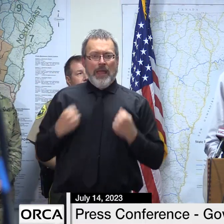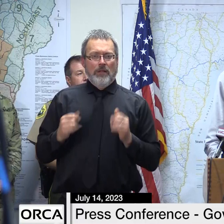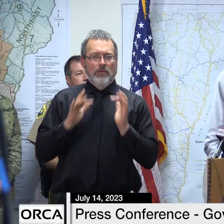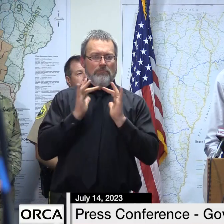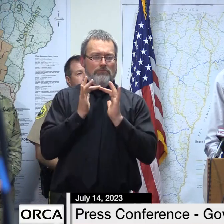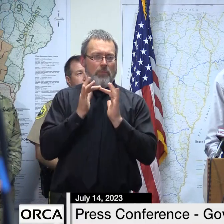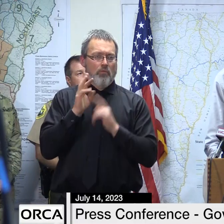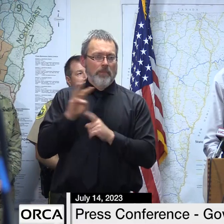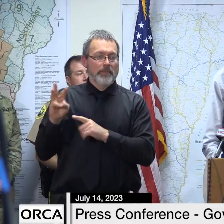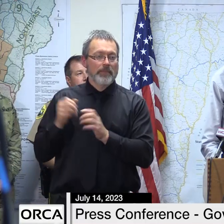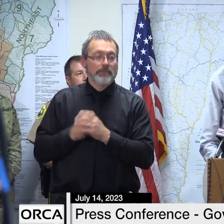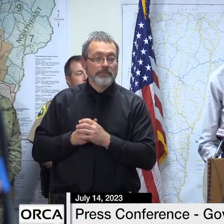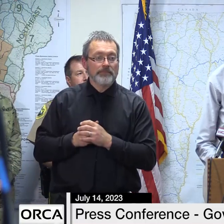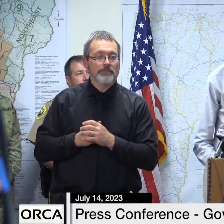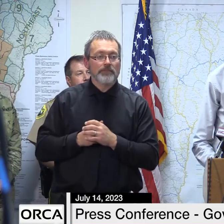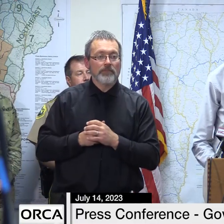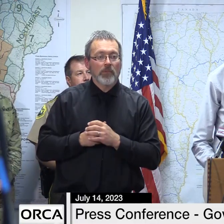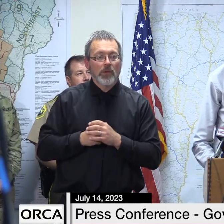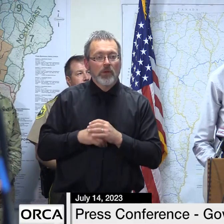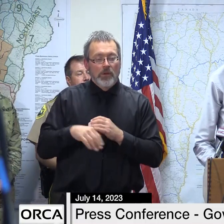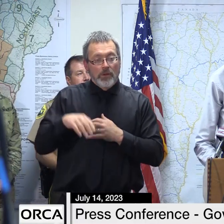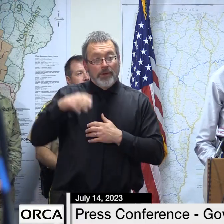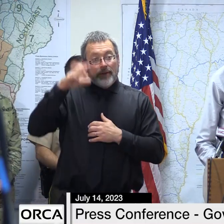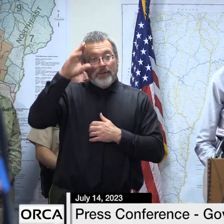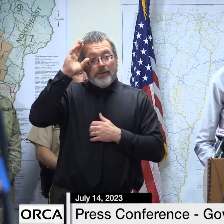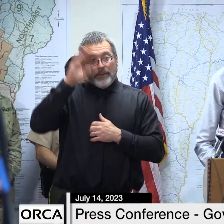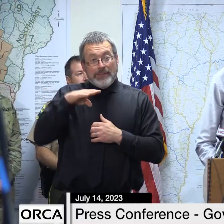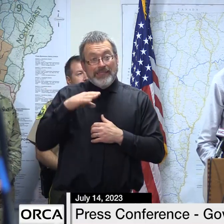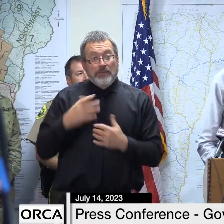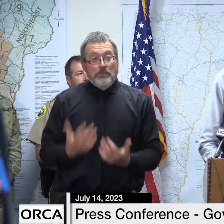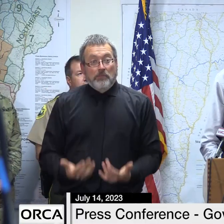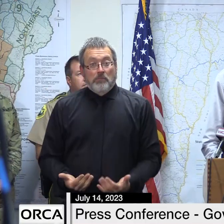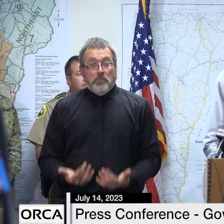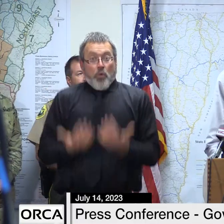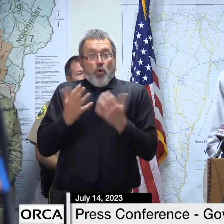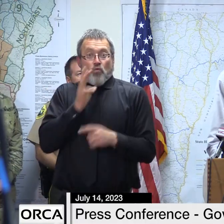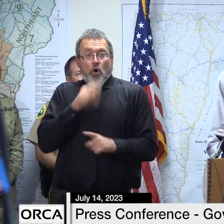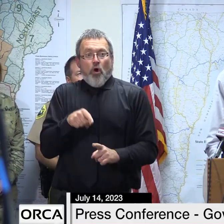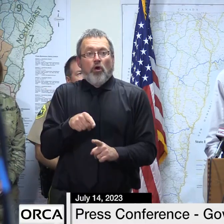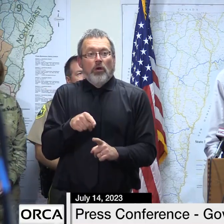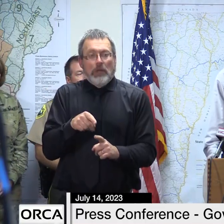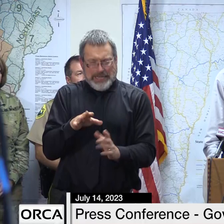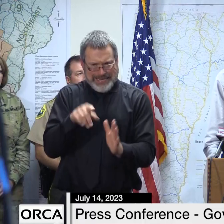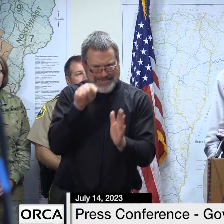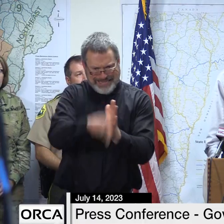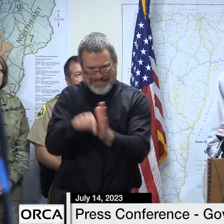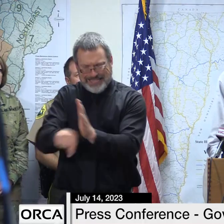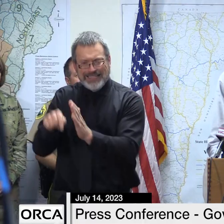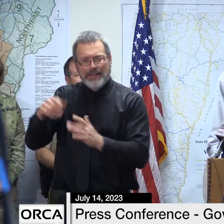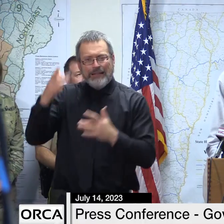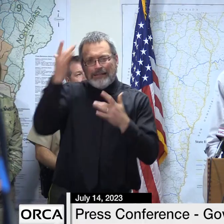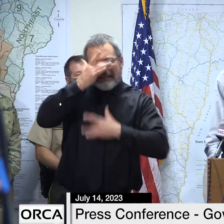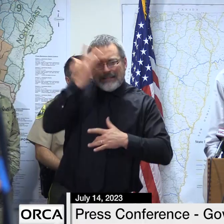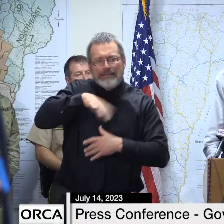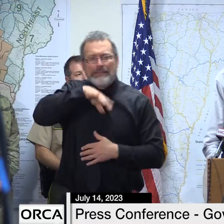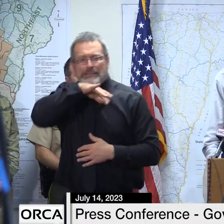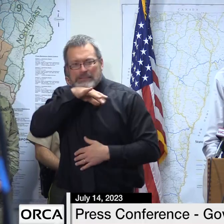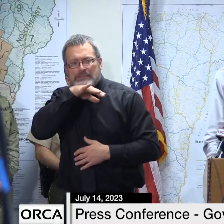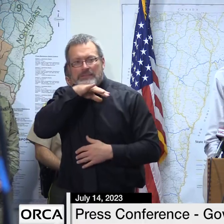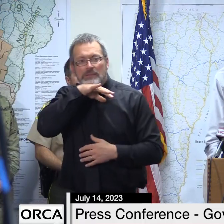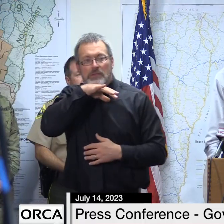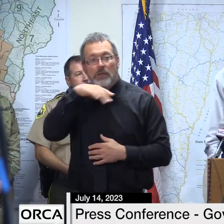Boiling your water for 1 minute kills bacteria and other organisms. But don't use or boil water